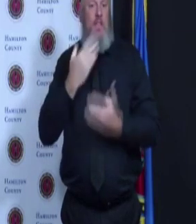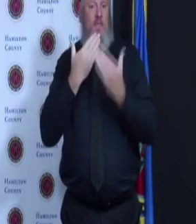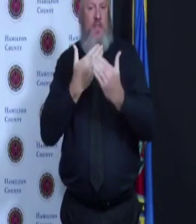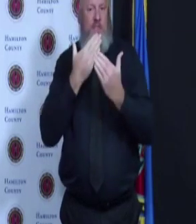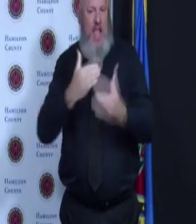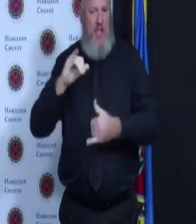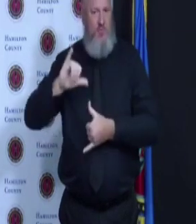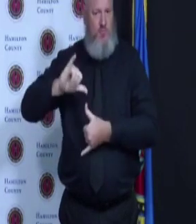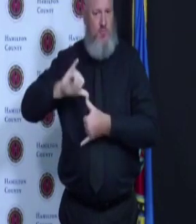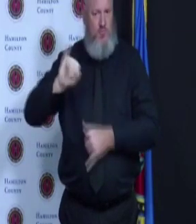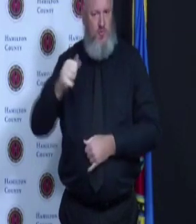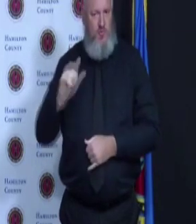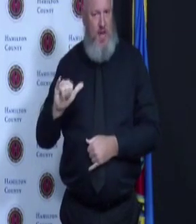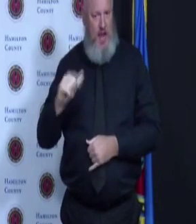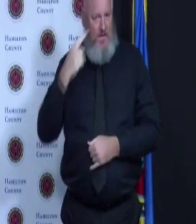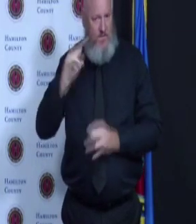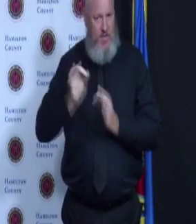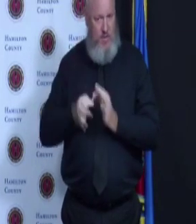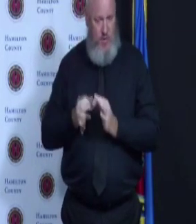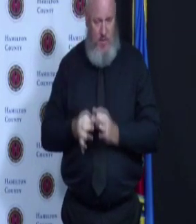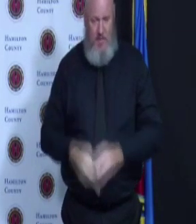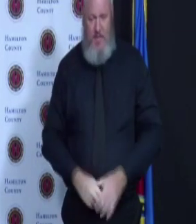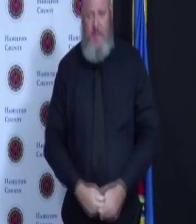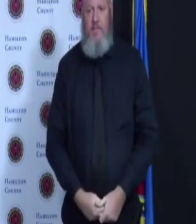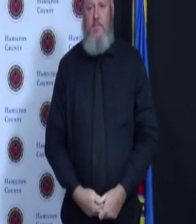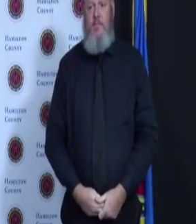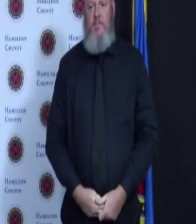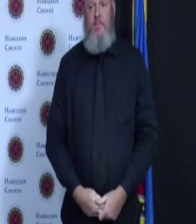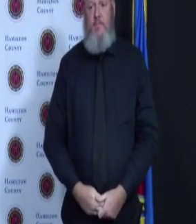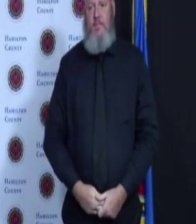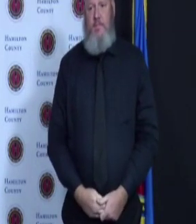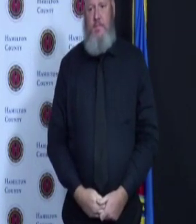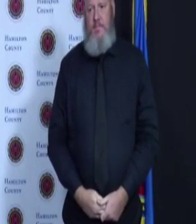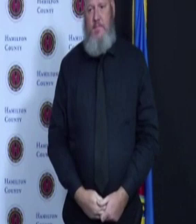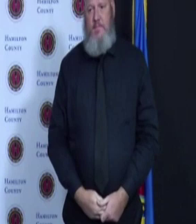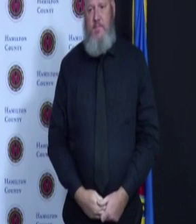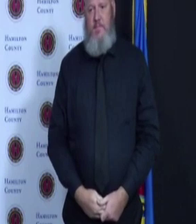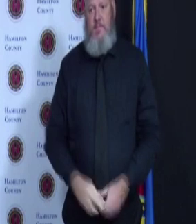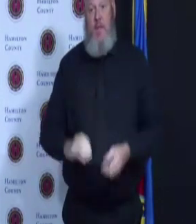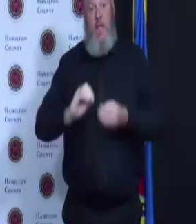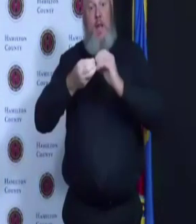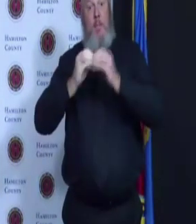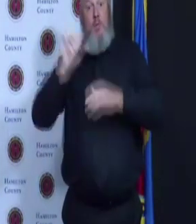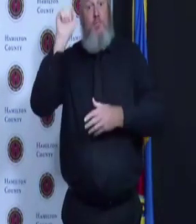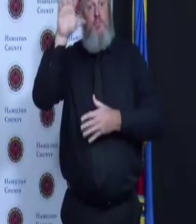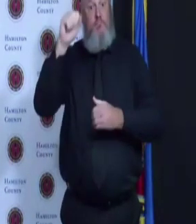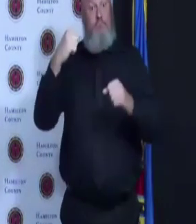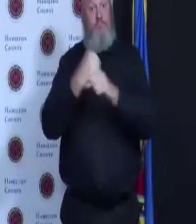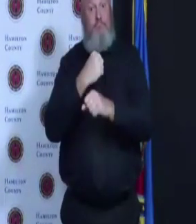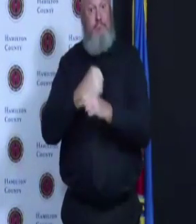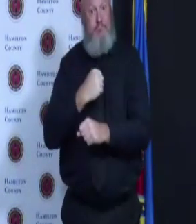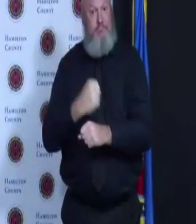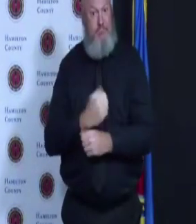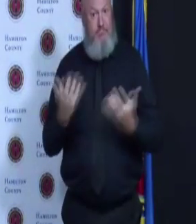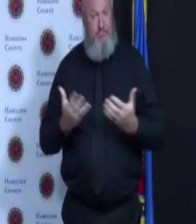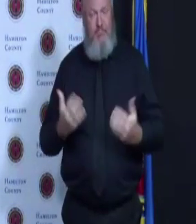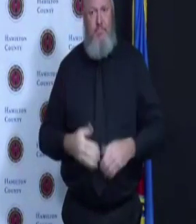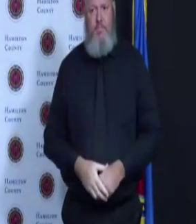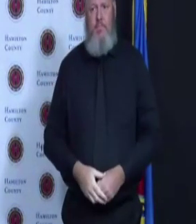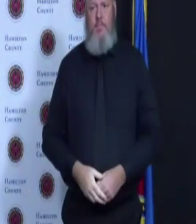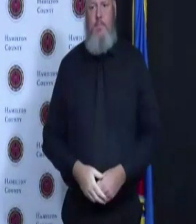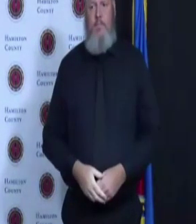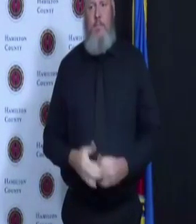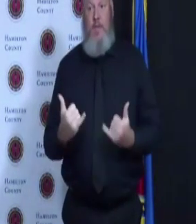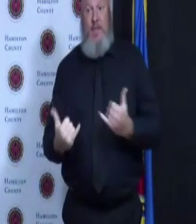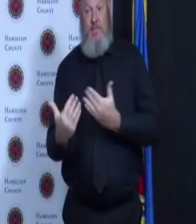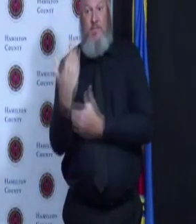interpret today's conversation. I'm going to start with the numbers. As of this morning, I talked to Greg Kesterman,